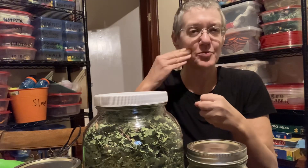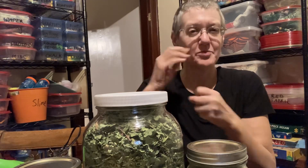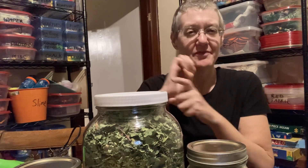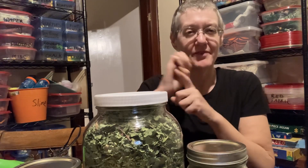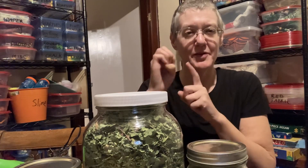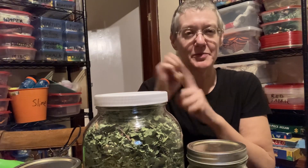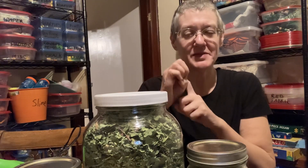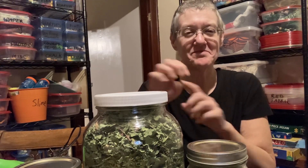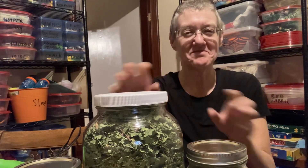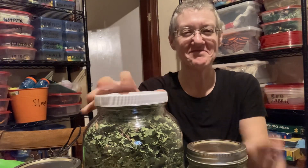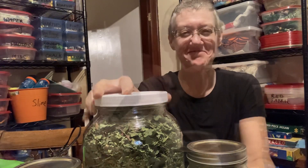in this house.